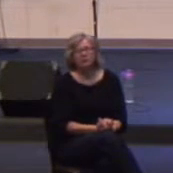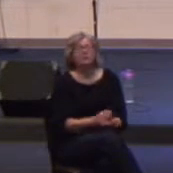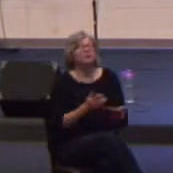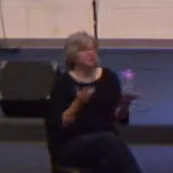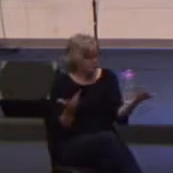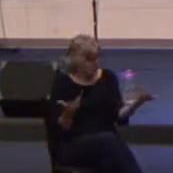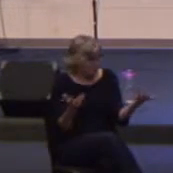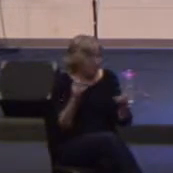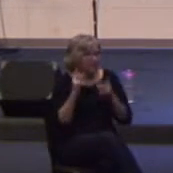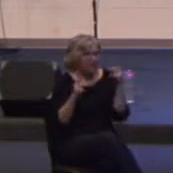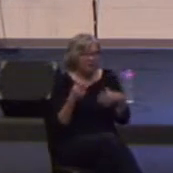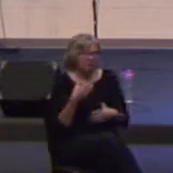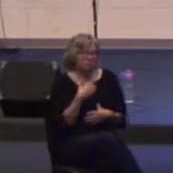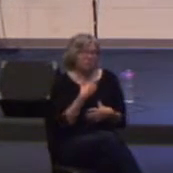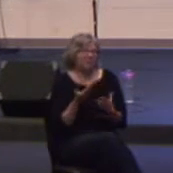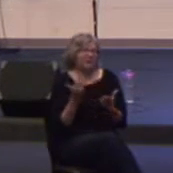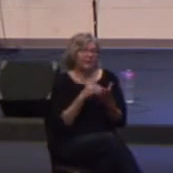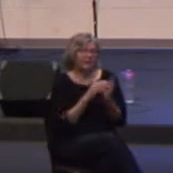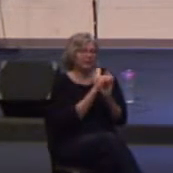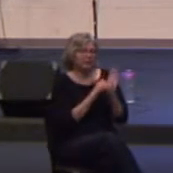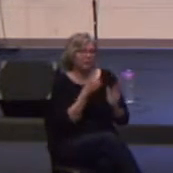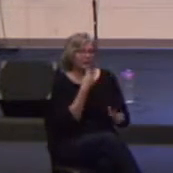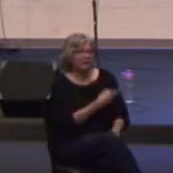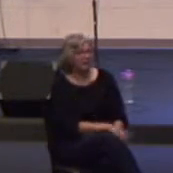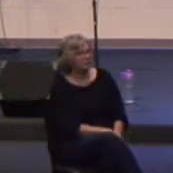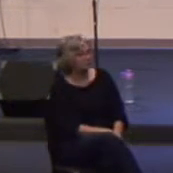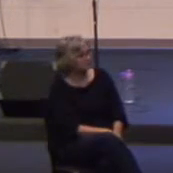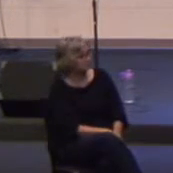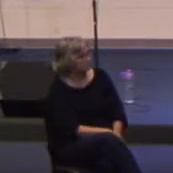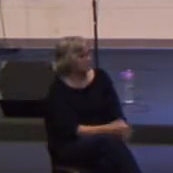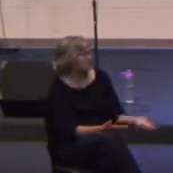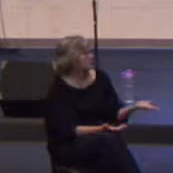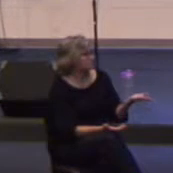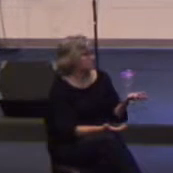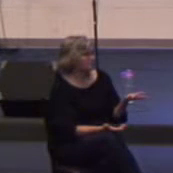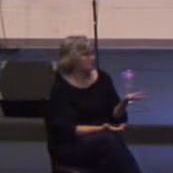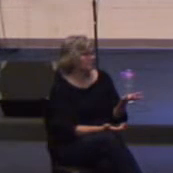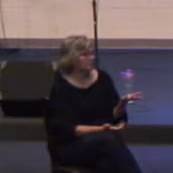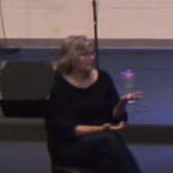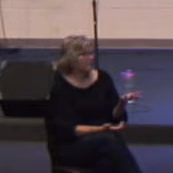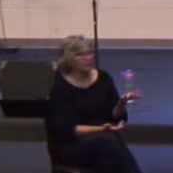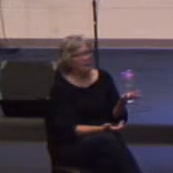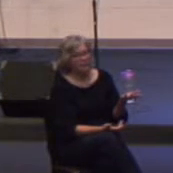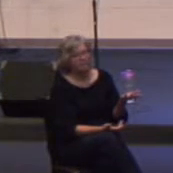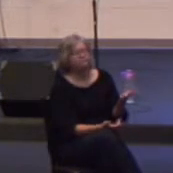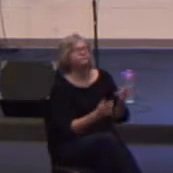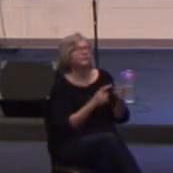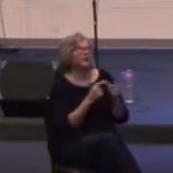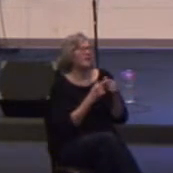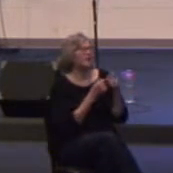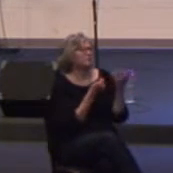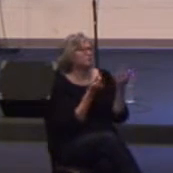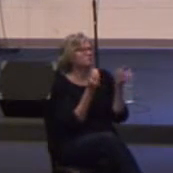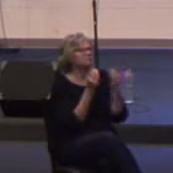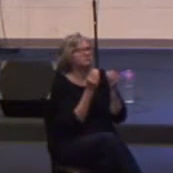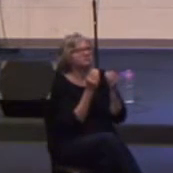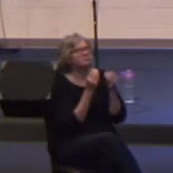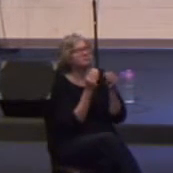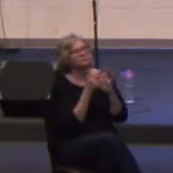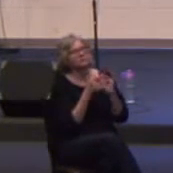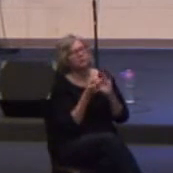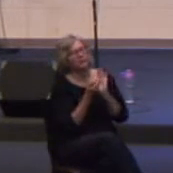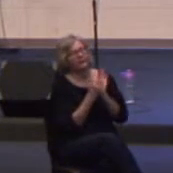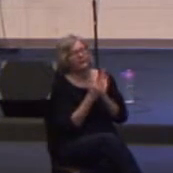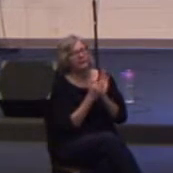grumbled against Moses, saying, "What are we to drink?" And then a few verses go by, and we get the same story again.